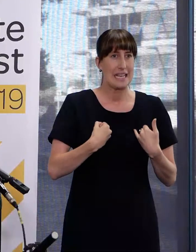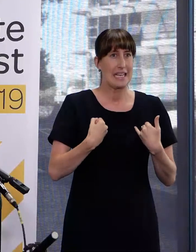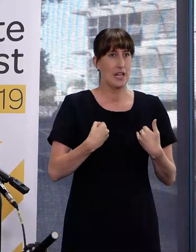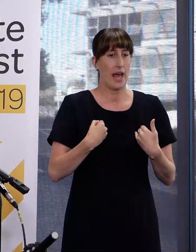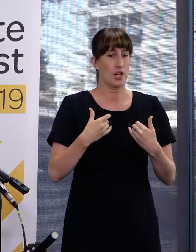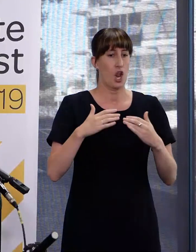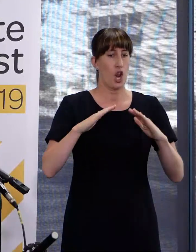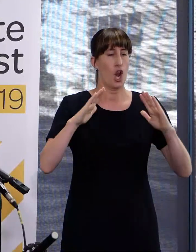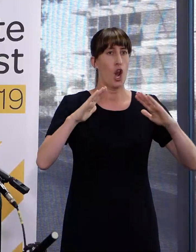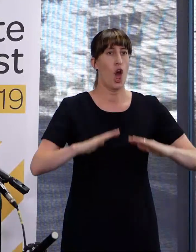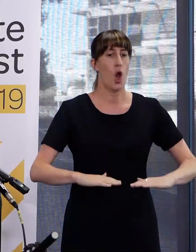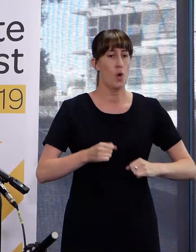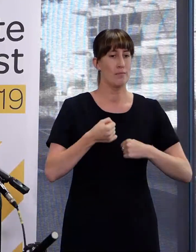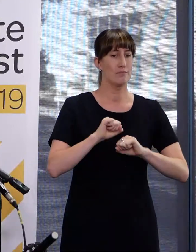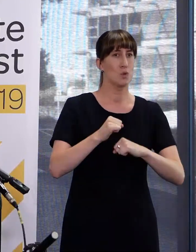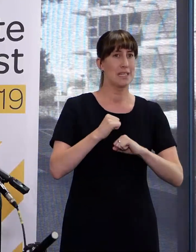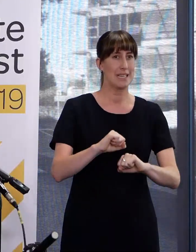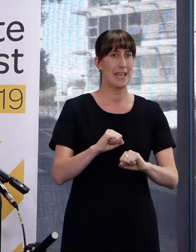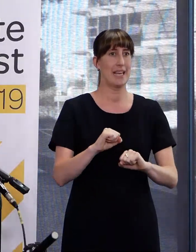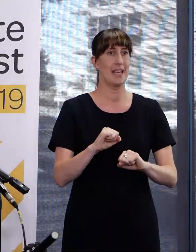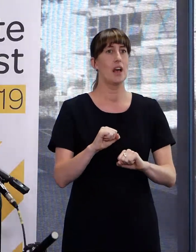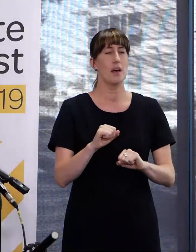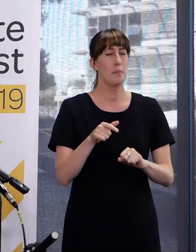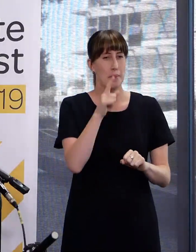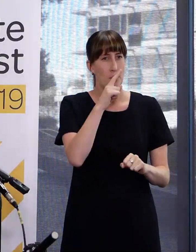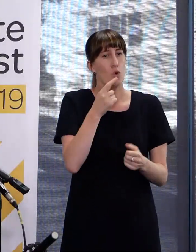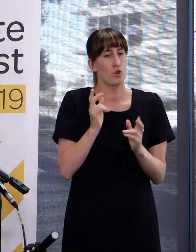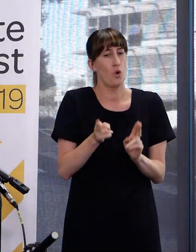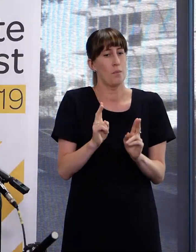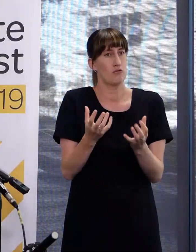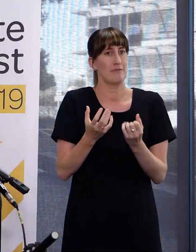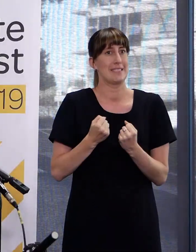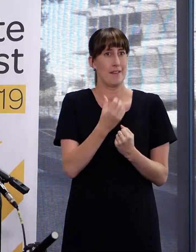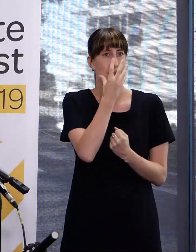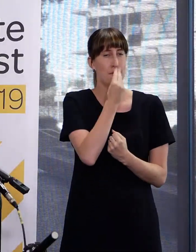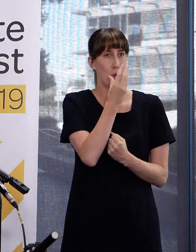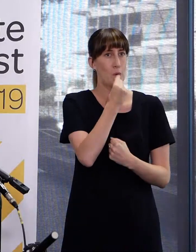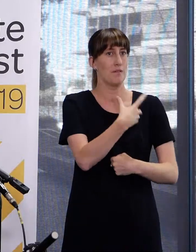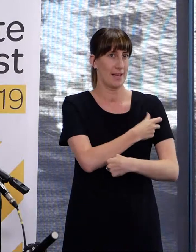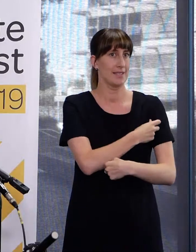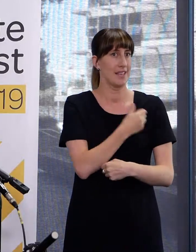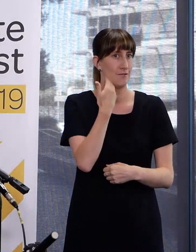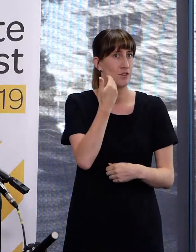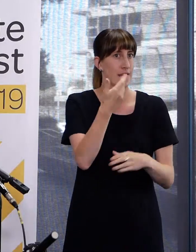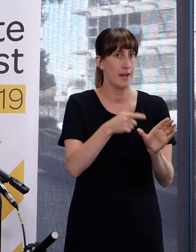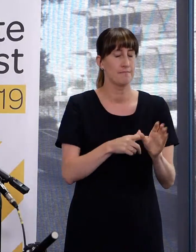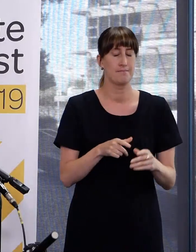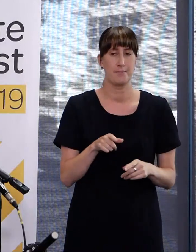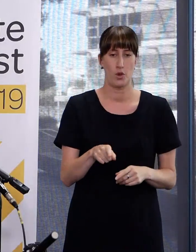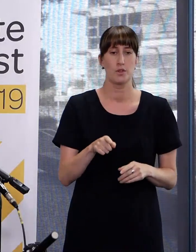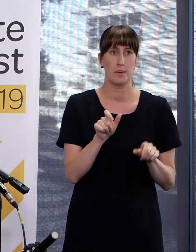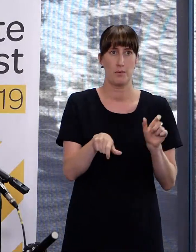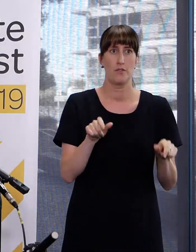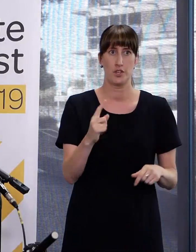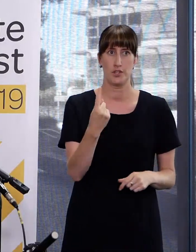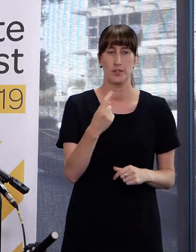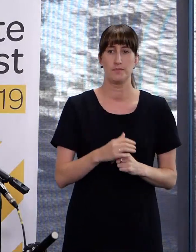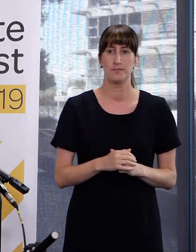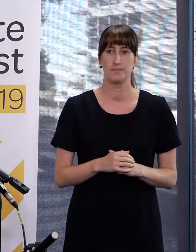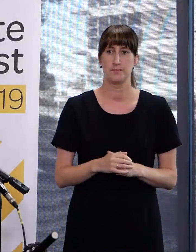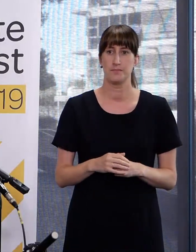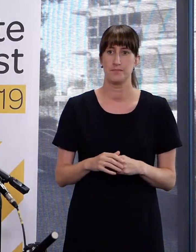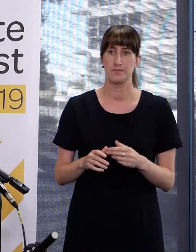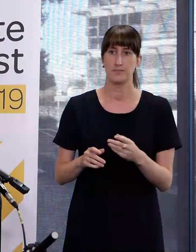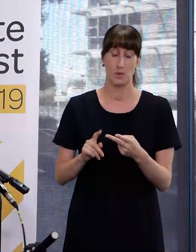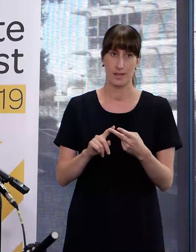funded influenza vaccine every year. With any frontline workers that refuse to get the vaccine, would you